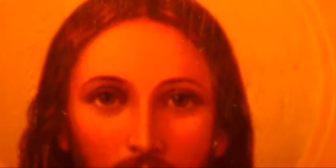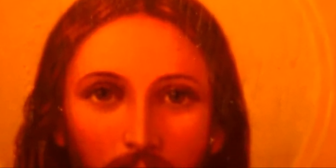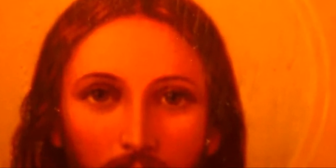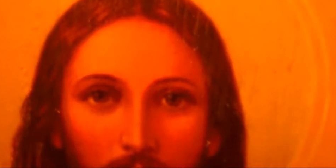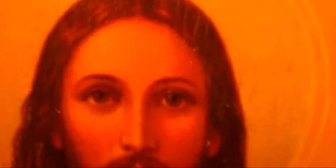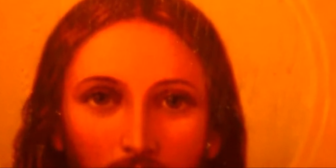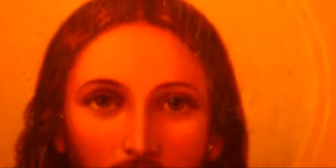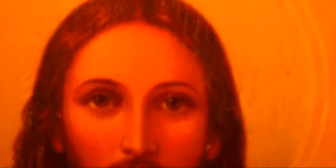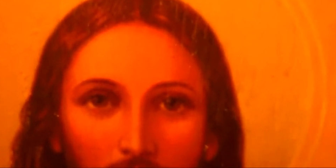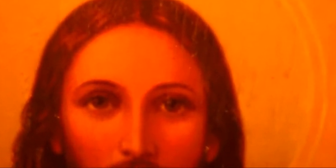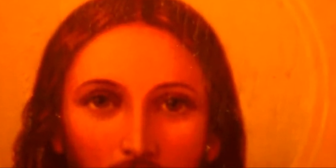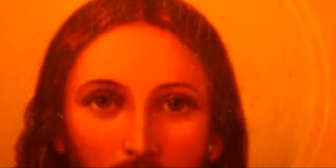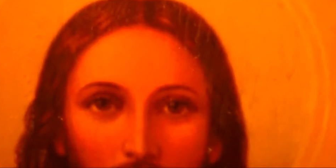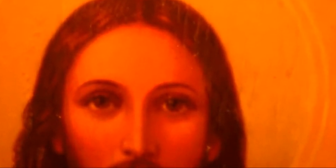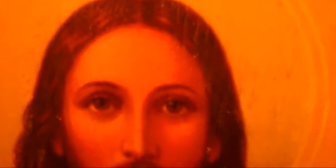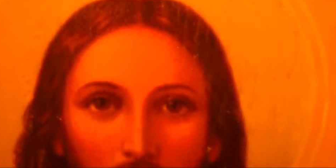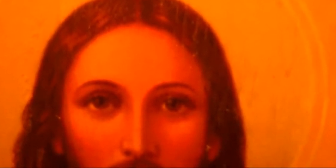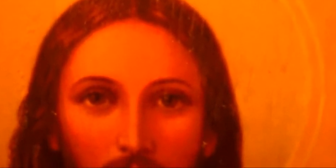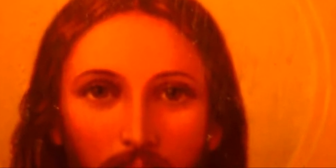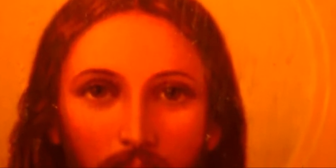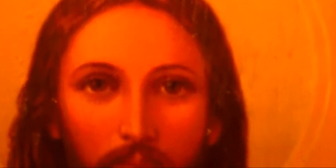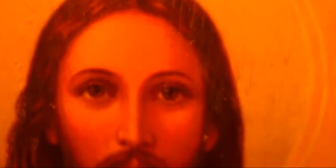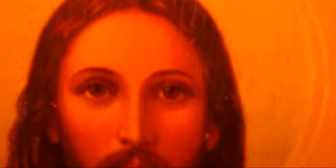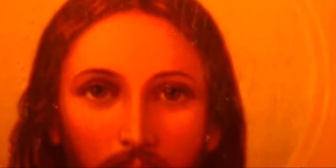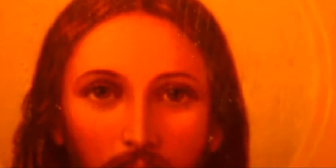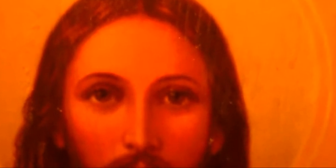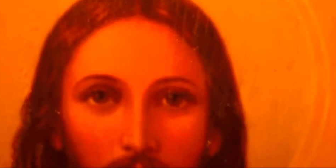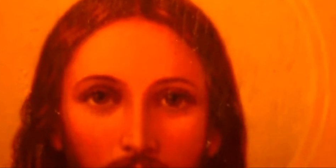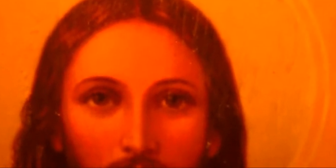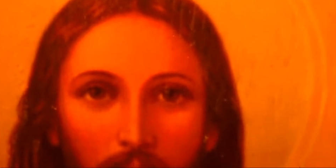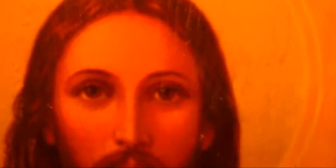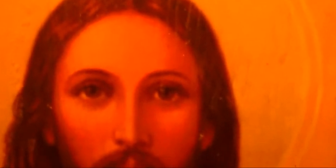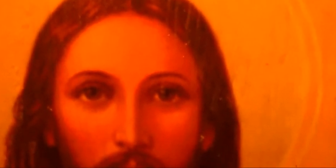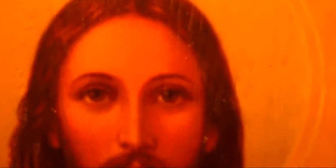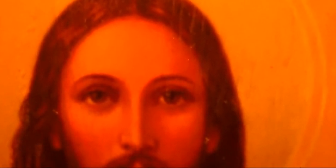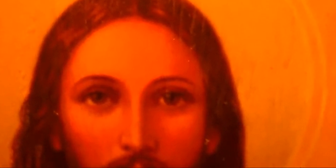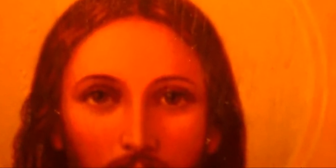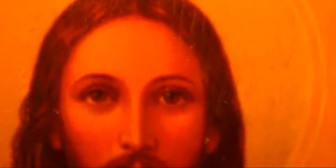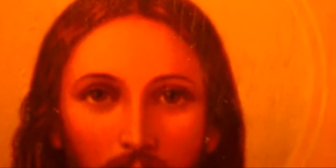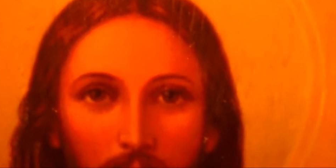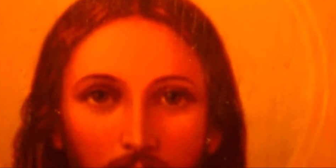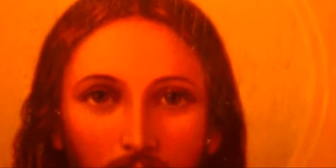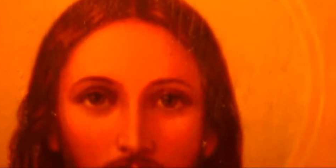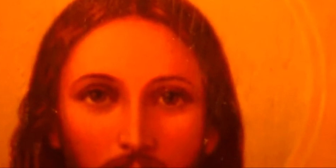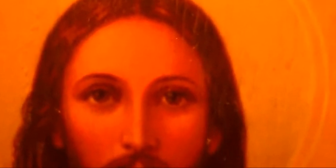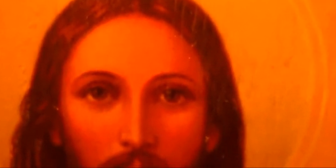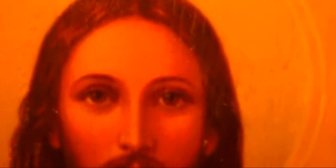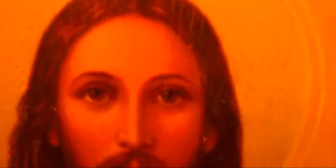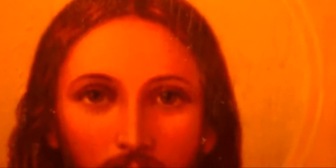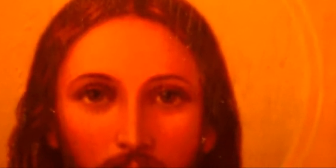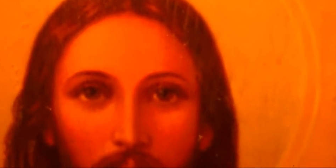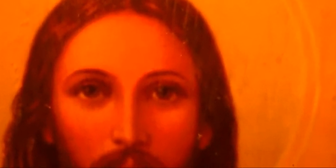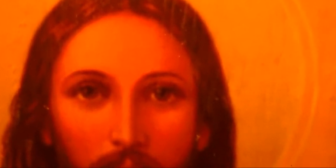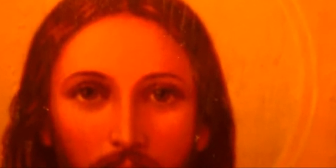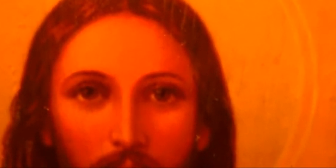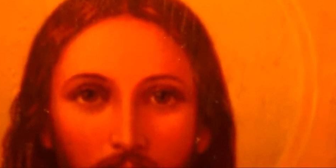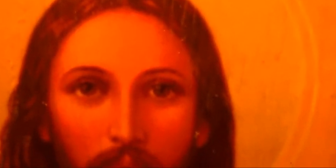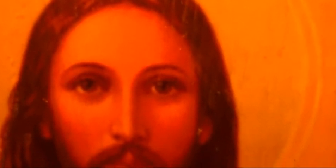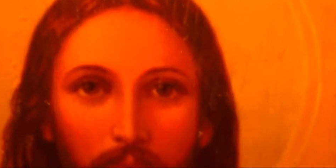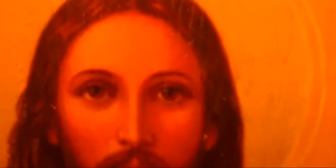For out of the heart comes evil thoughts. Murder, adultery, sexual moral theft, false testimony, slander. These